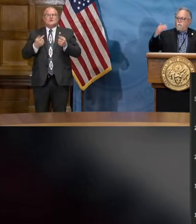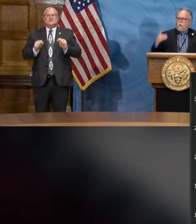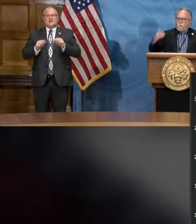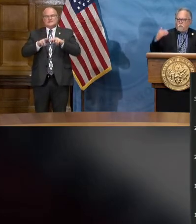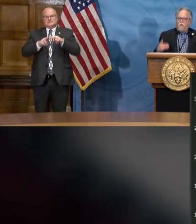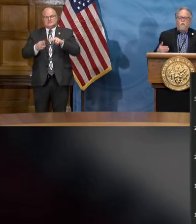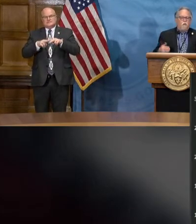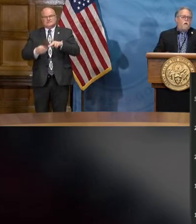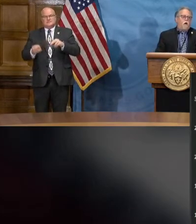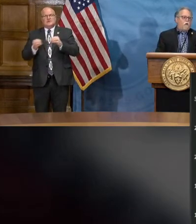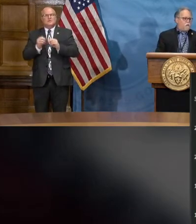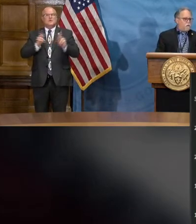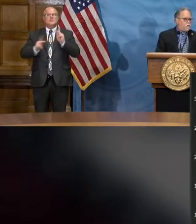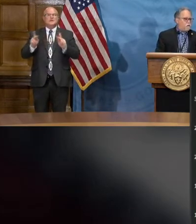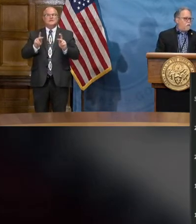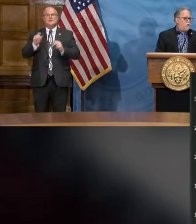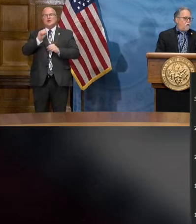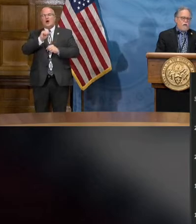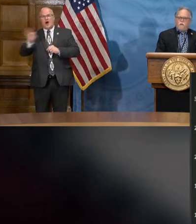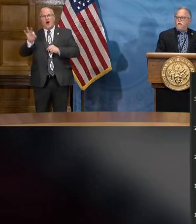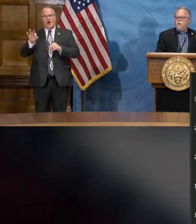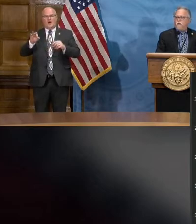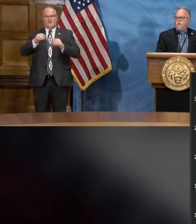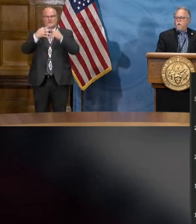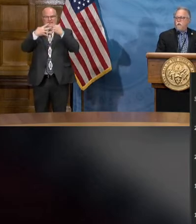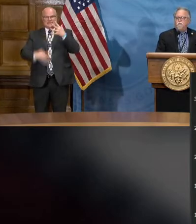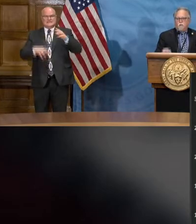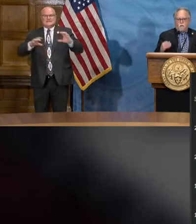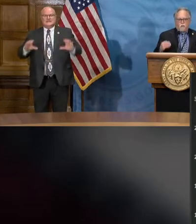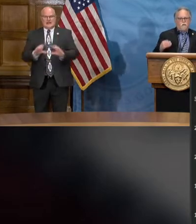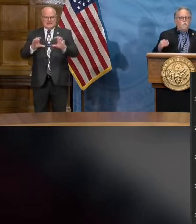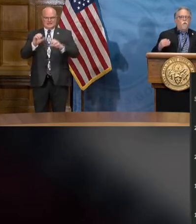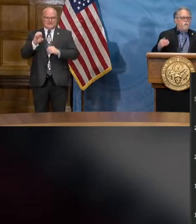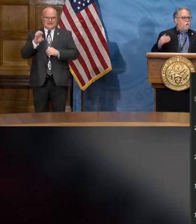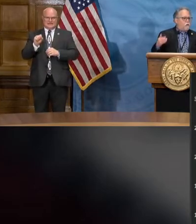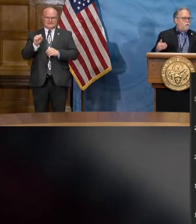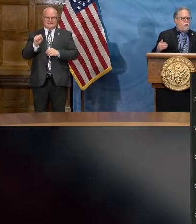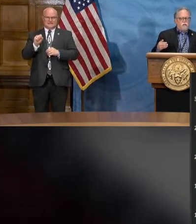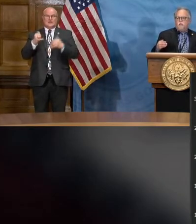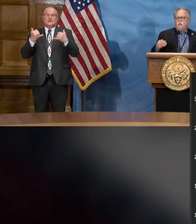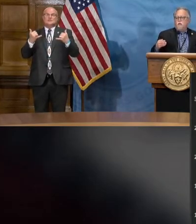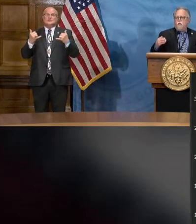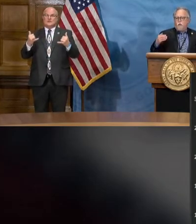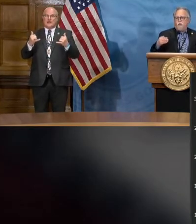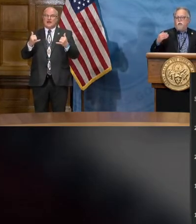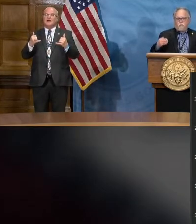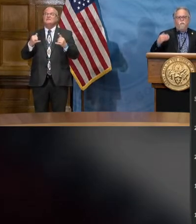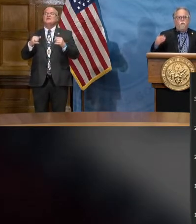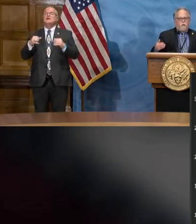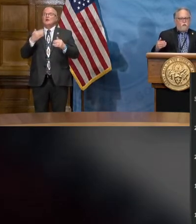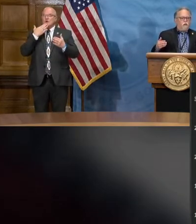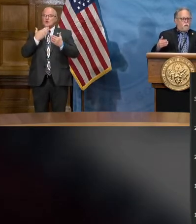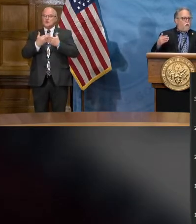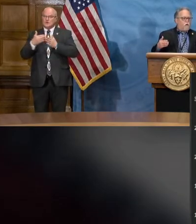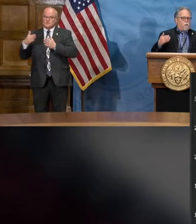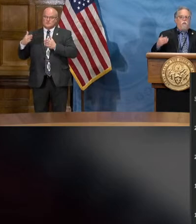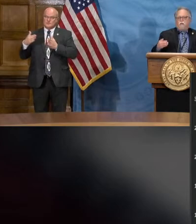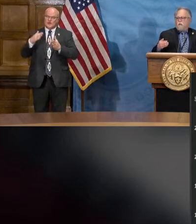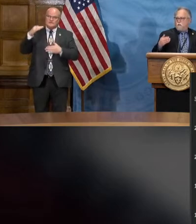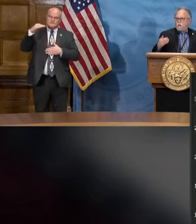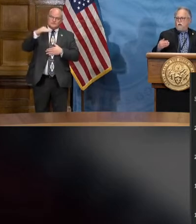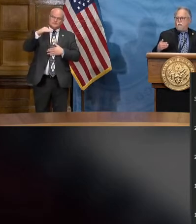get more people off the list of active cases. So things are moving in the right direction. We can keep them moving as long